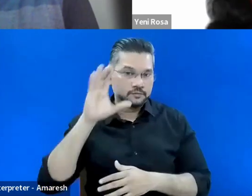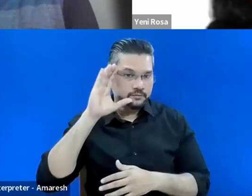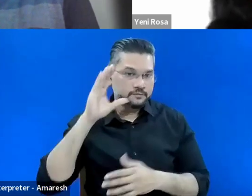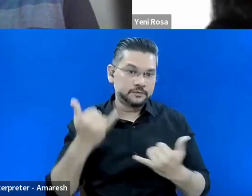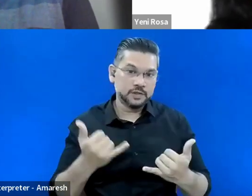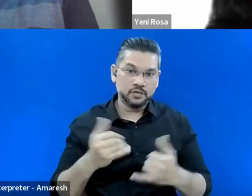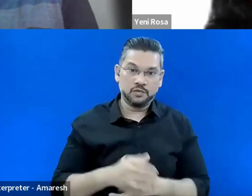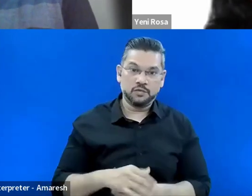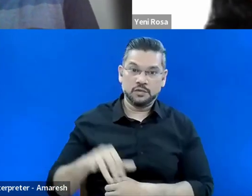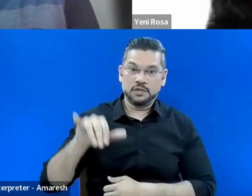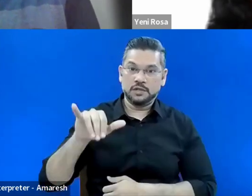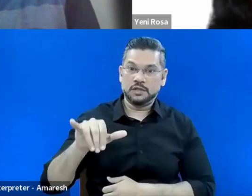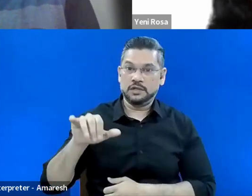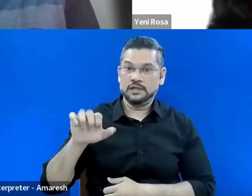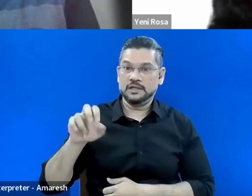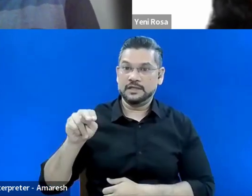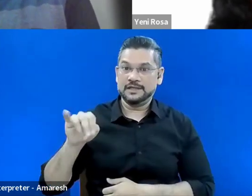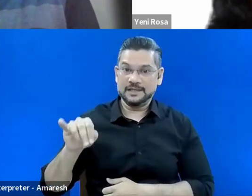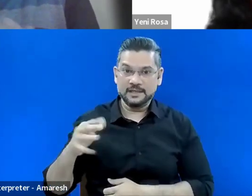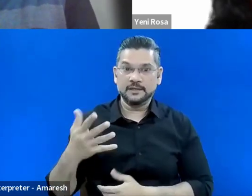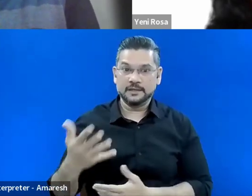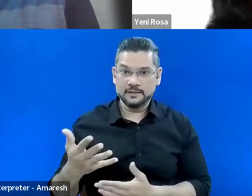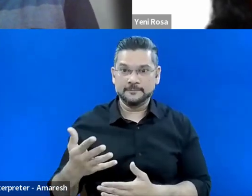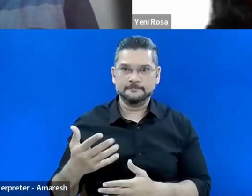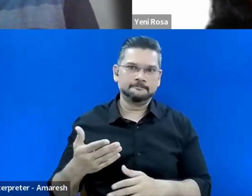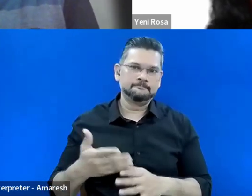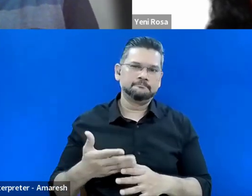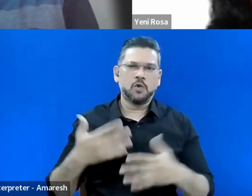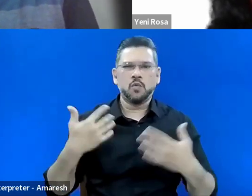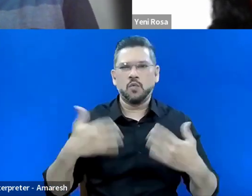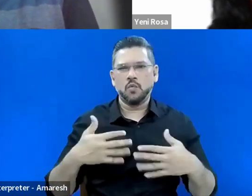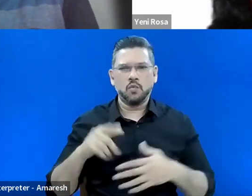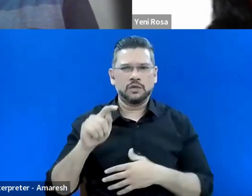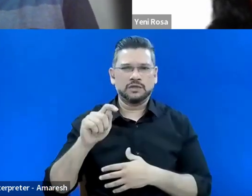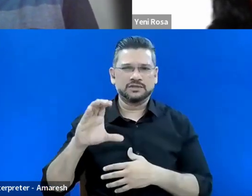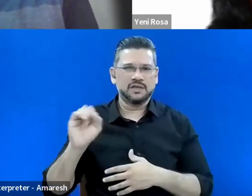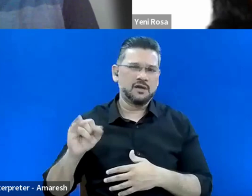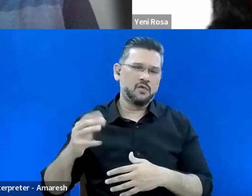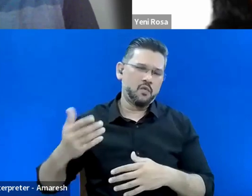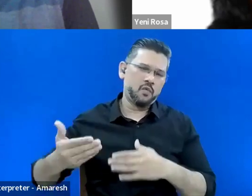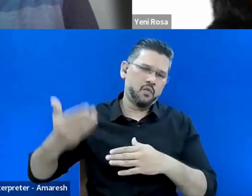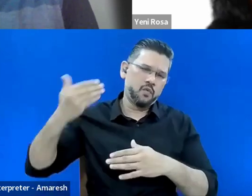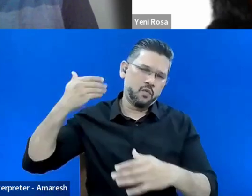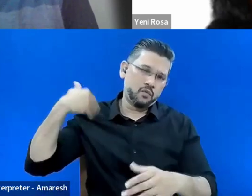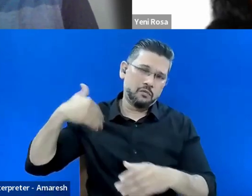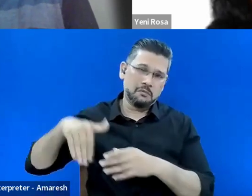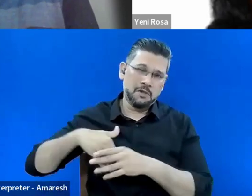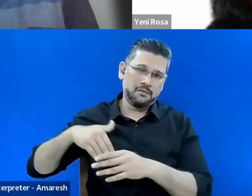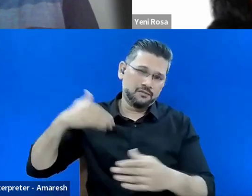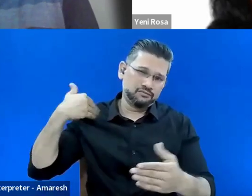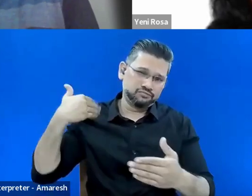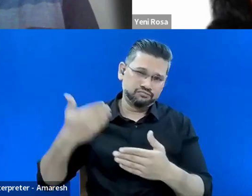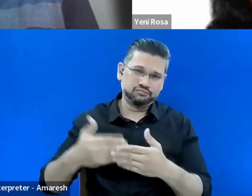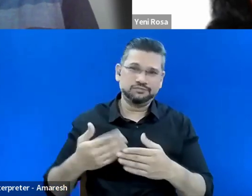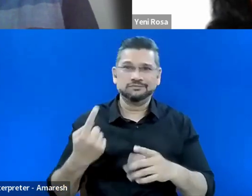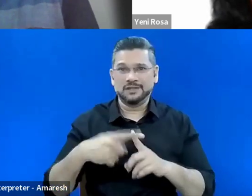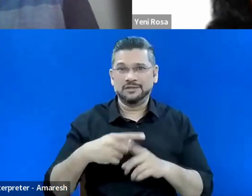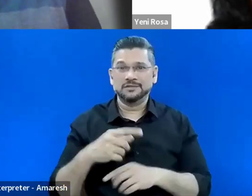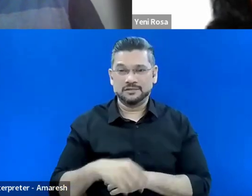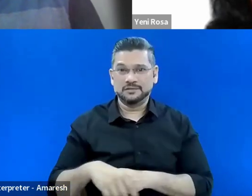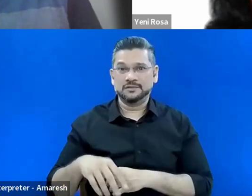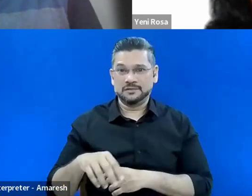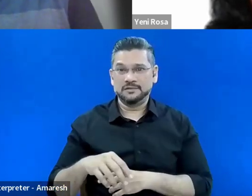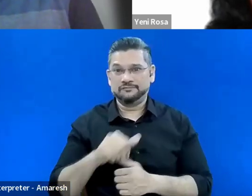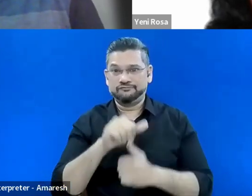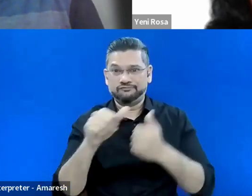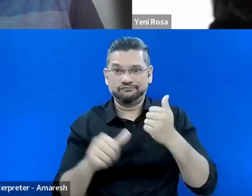as well as one of the oldest members of TCI and Vice President of TCI, to give her